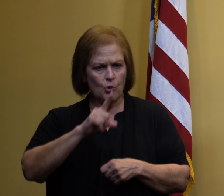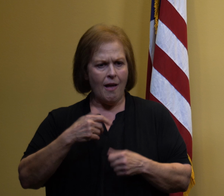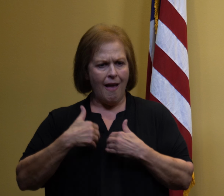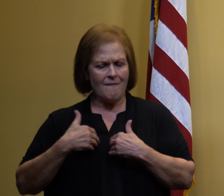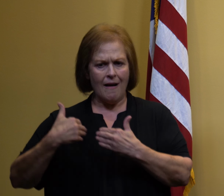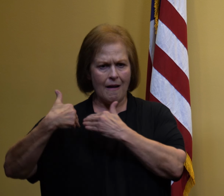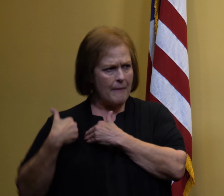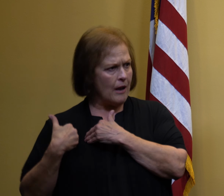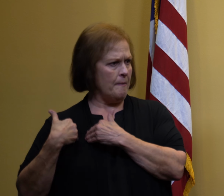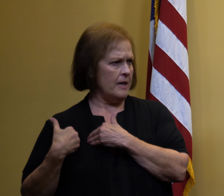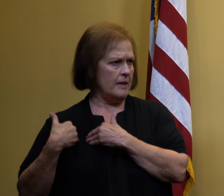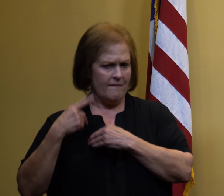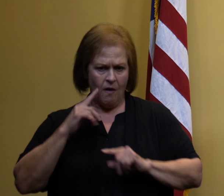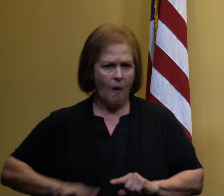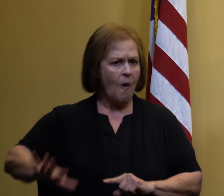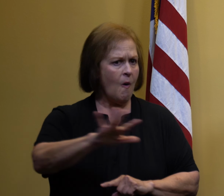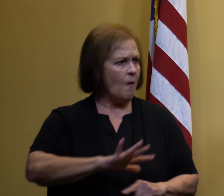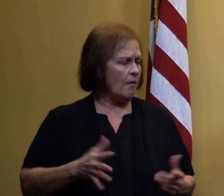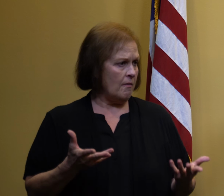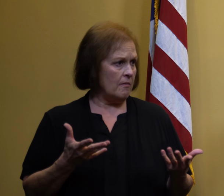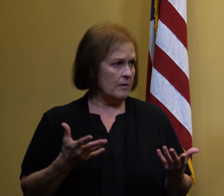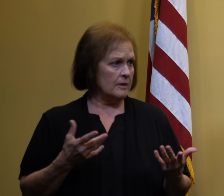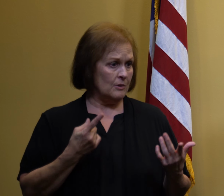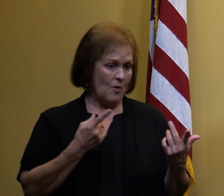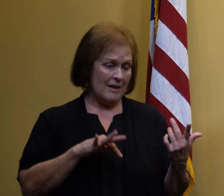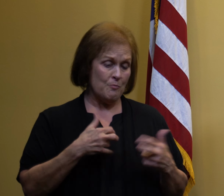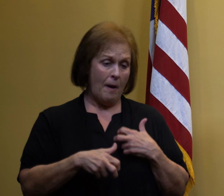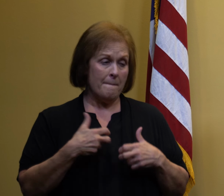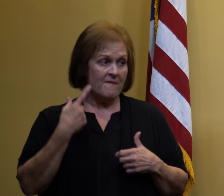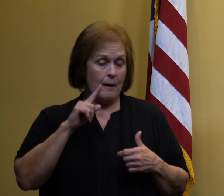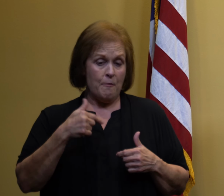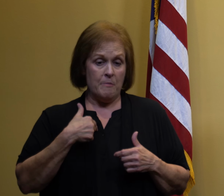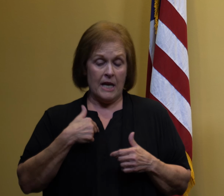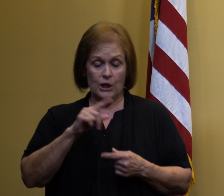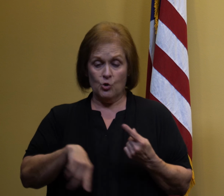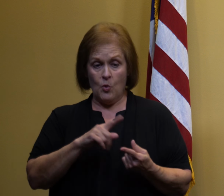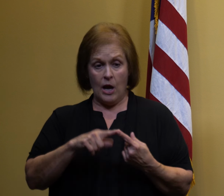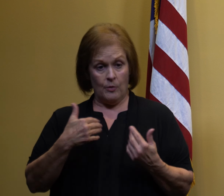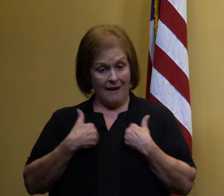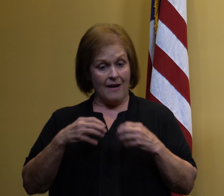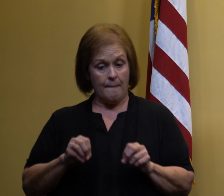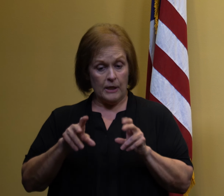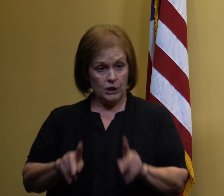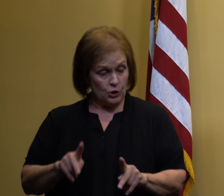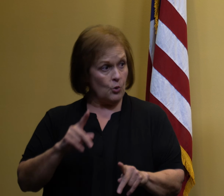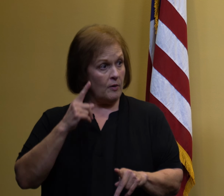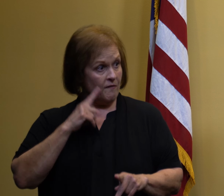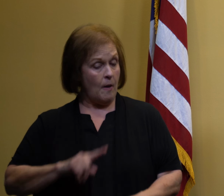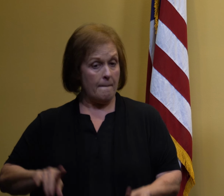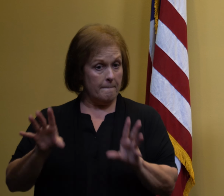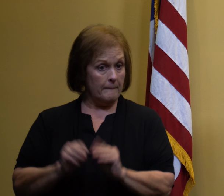the board. And so the one-offs are a problem for me, especially when we create opportunities for real dialogue